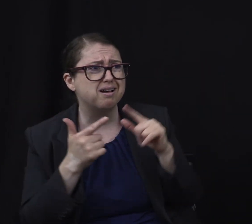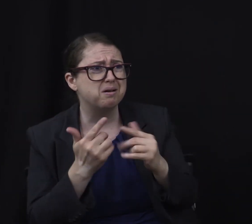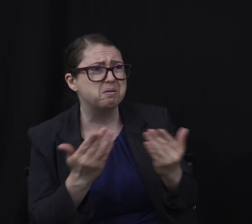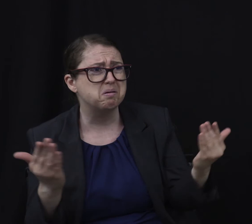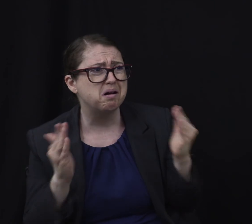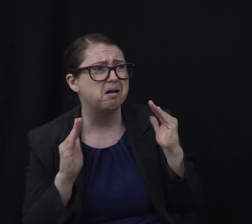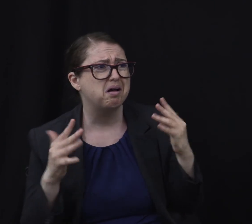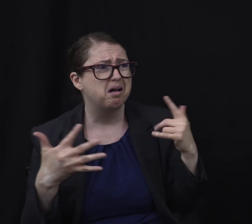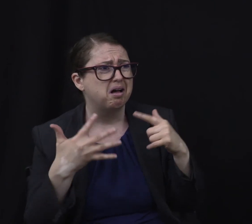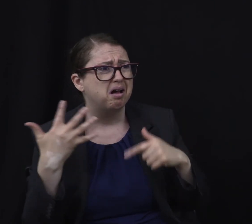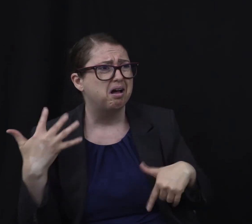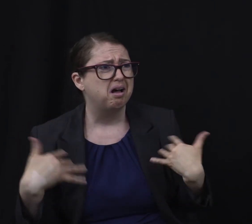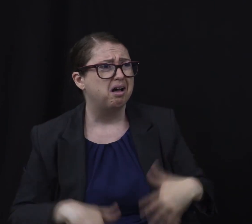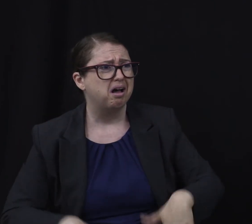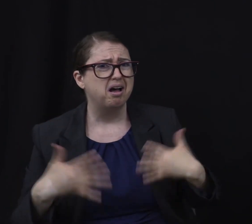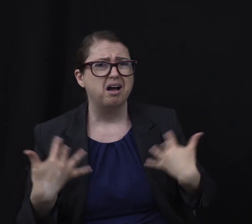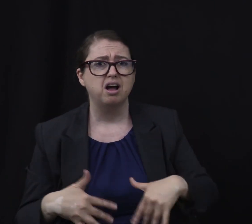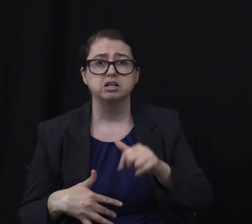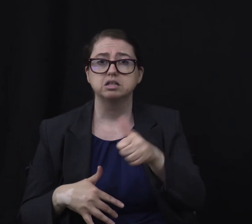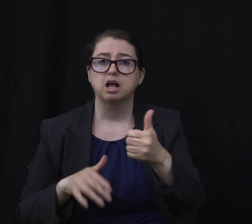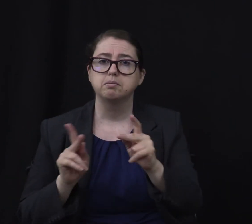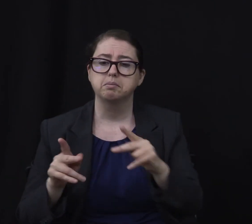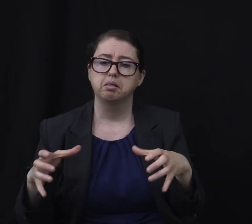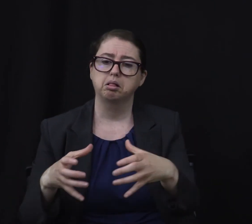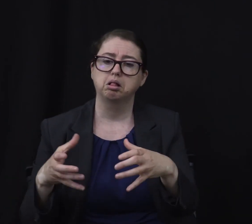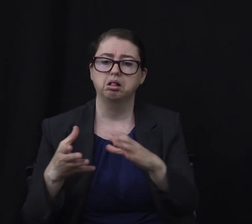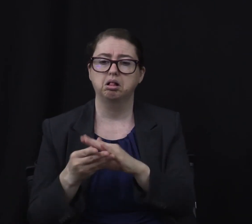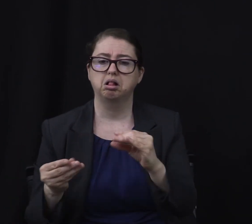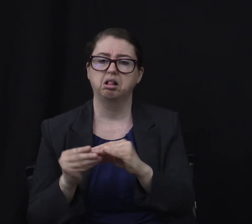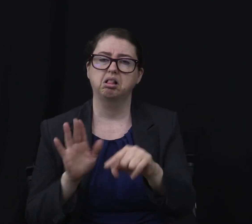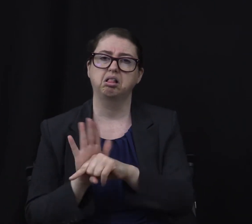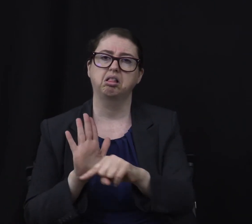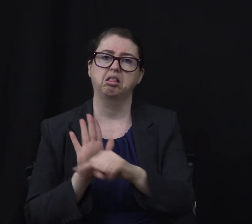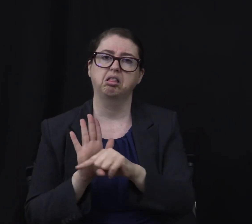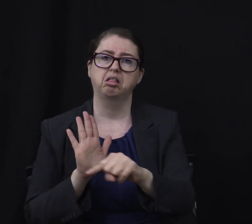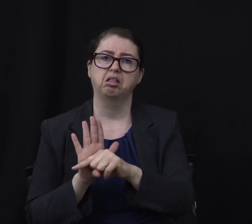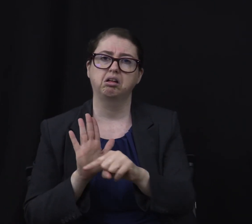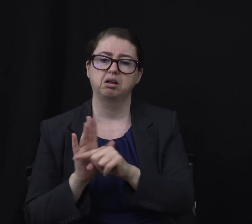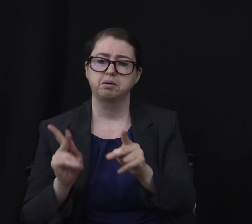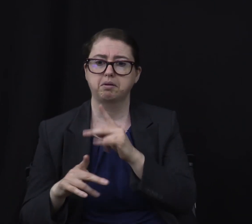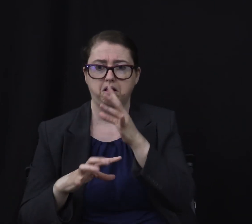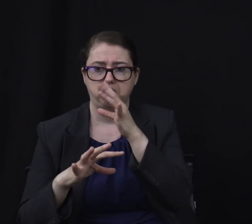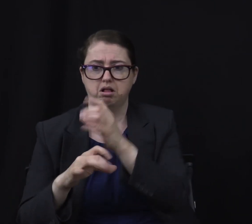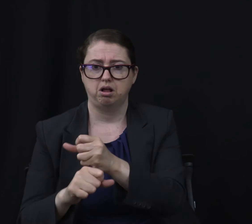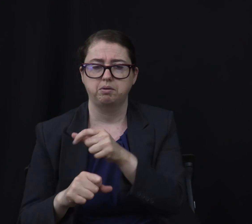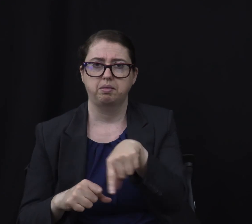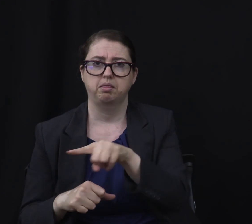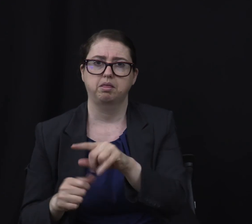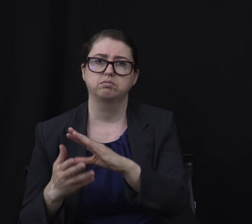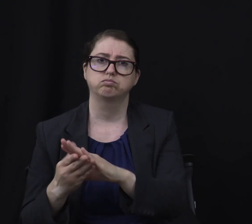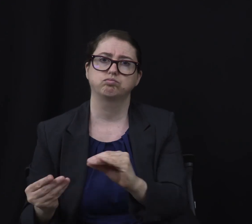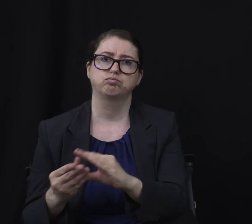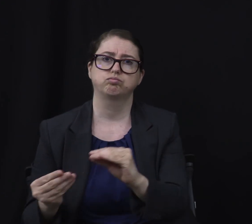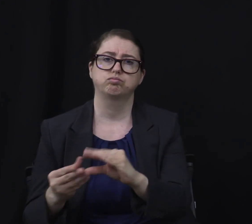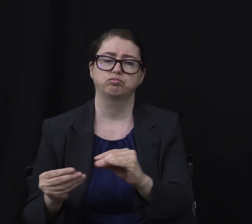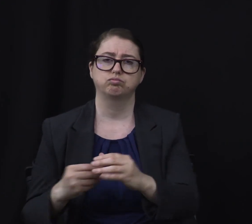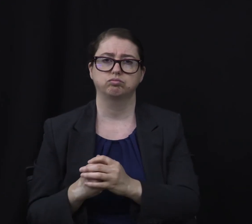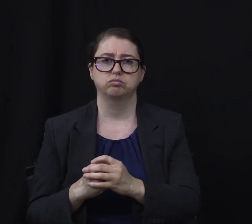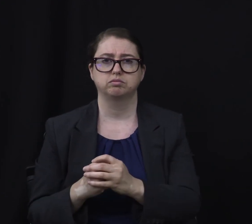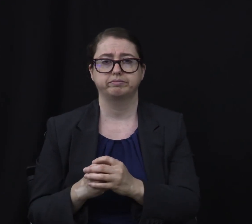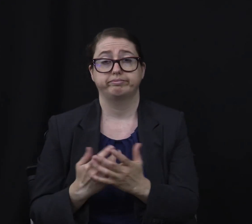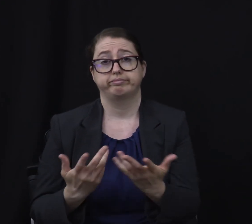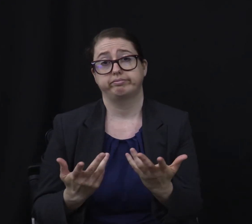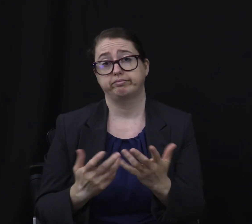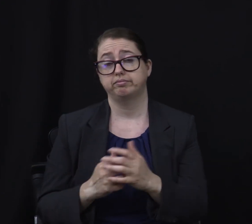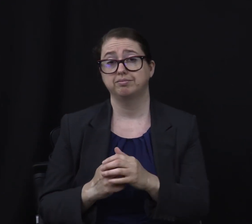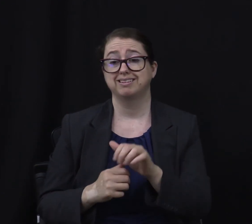10 that brought back the unfavorable report. And you might be tempted into thinking, well, that was the logical choice. After all, 10 people